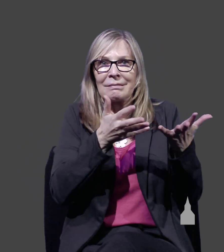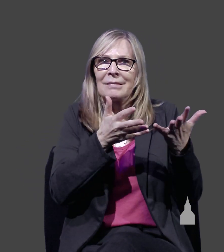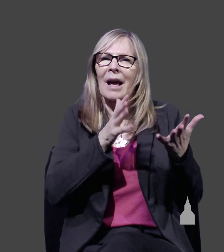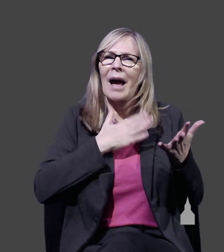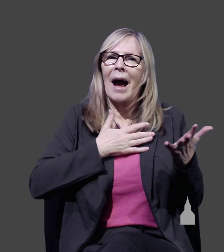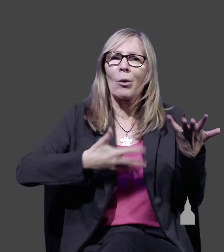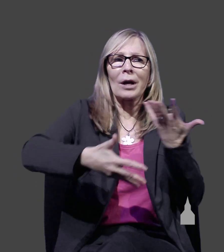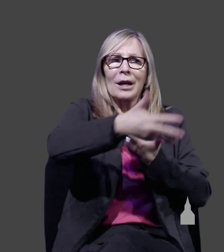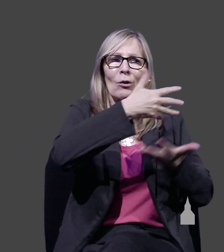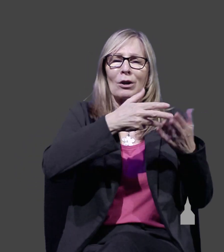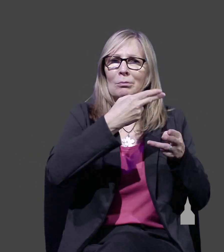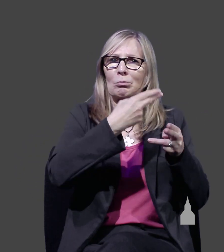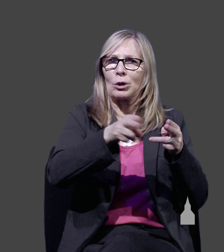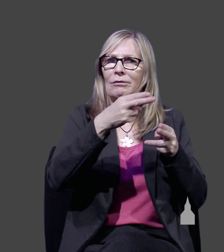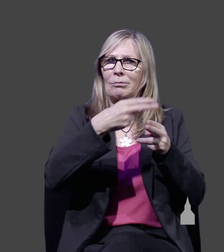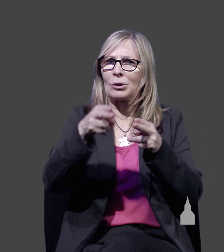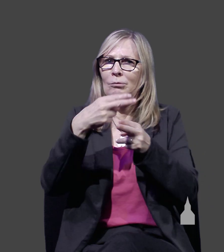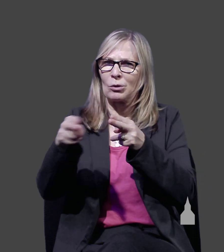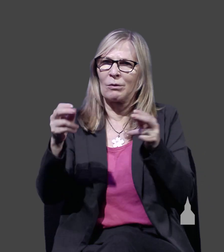interaction's brief.